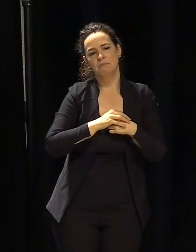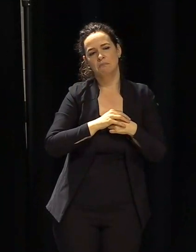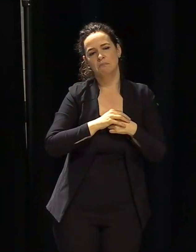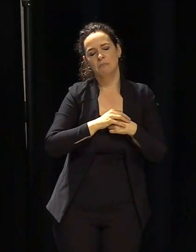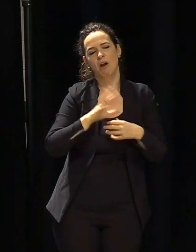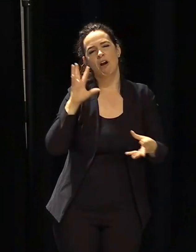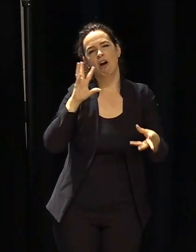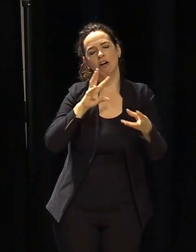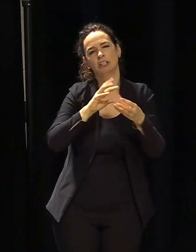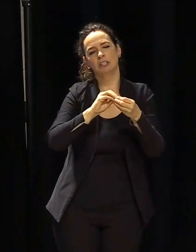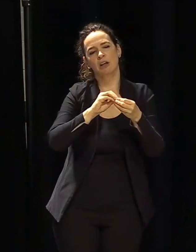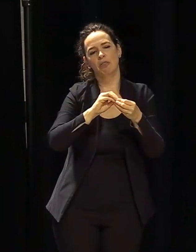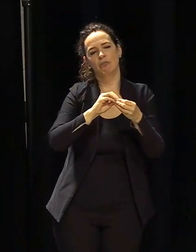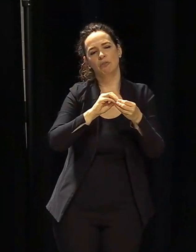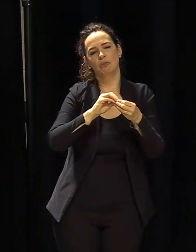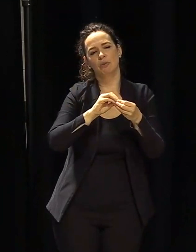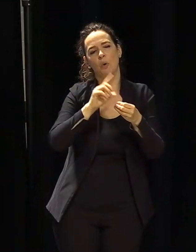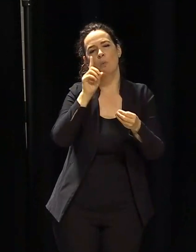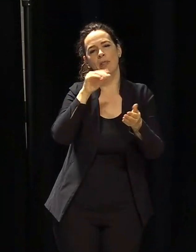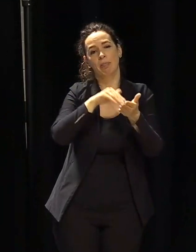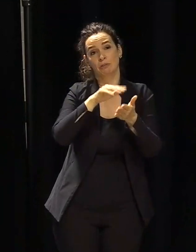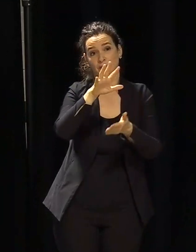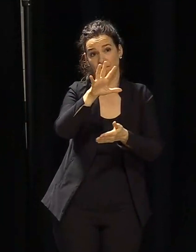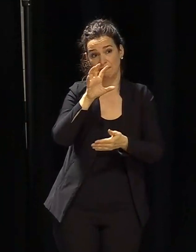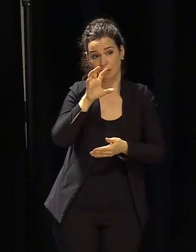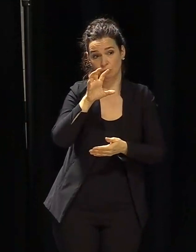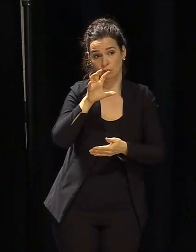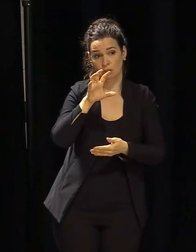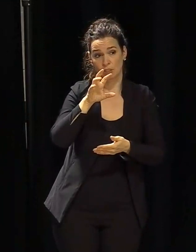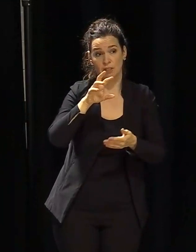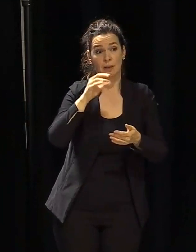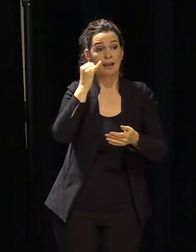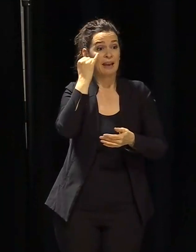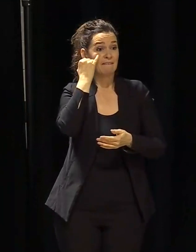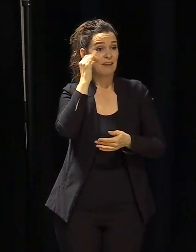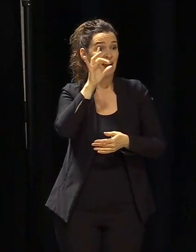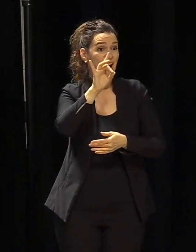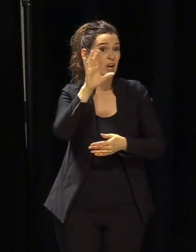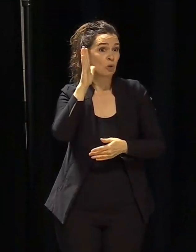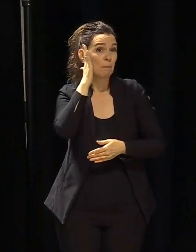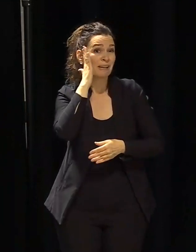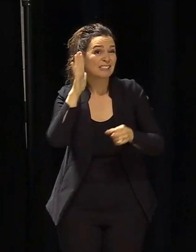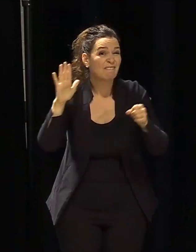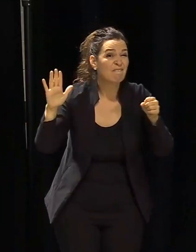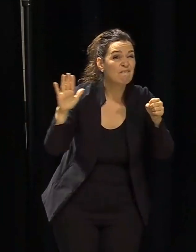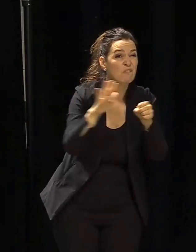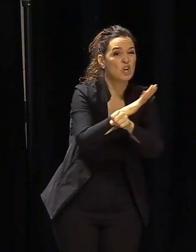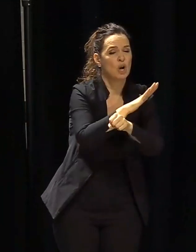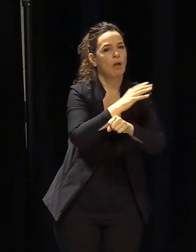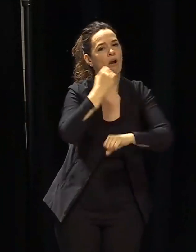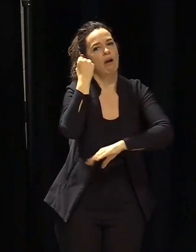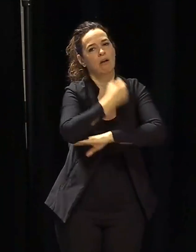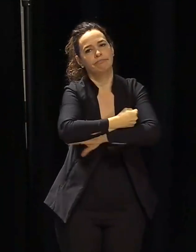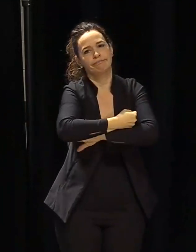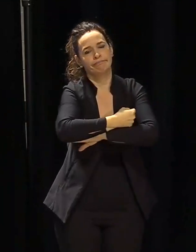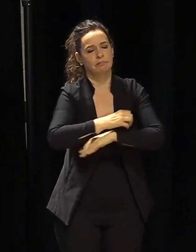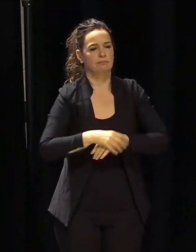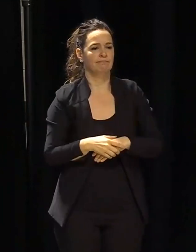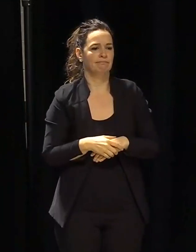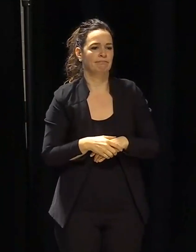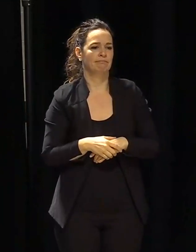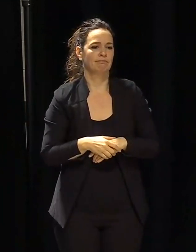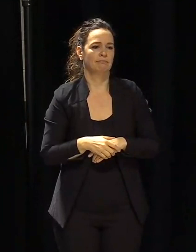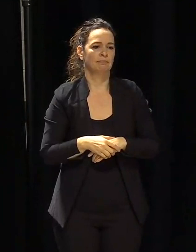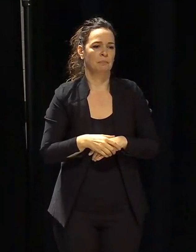1,800 beds to be taken up. Right now you're looking at probably about 1,100 beds to 1,200 beds total